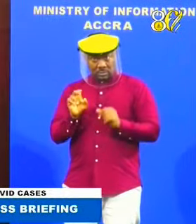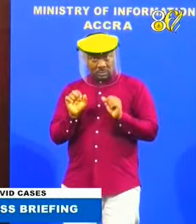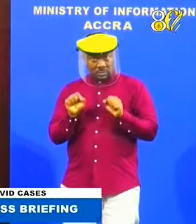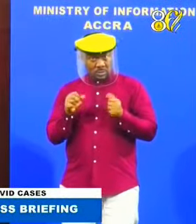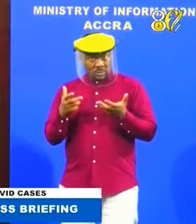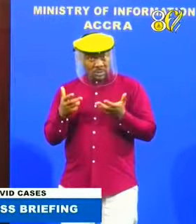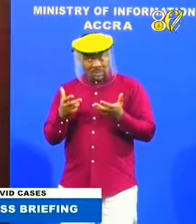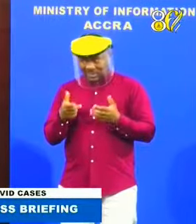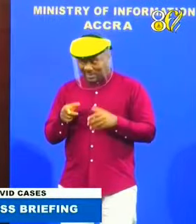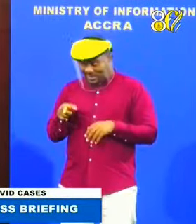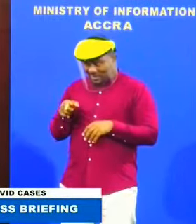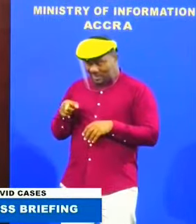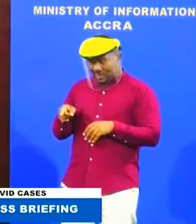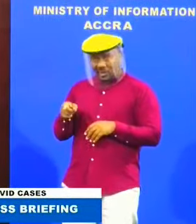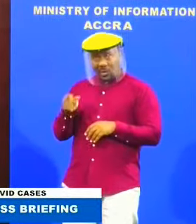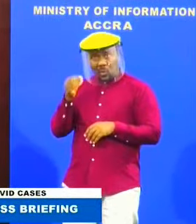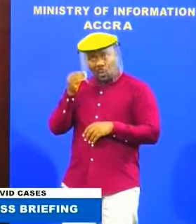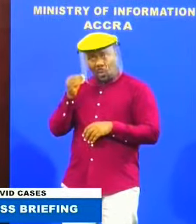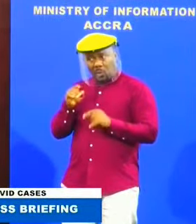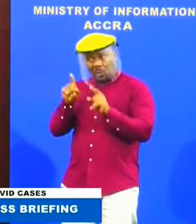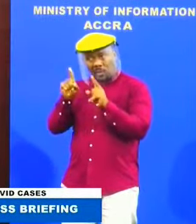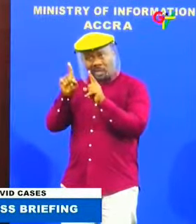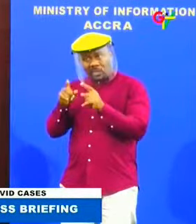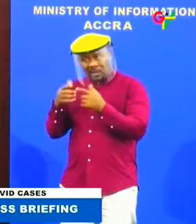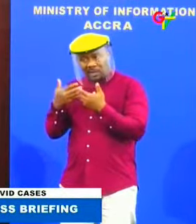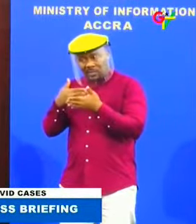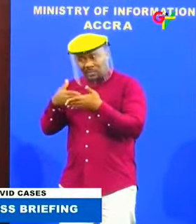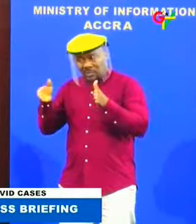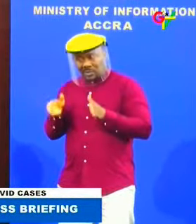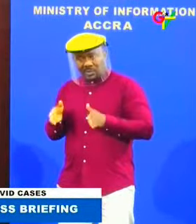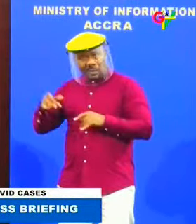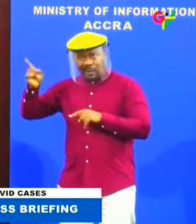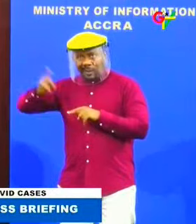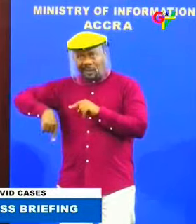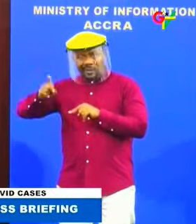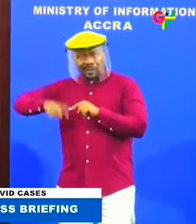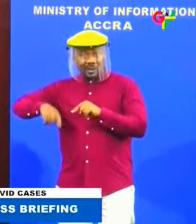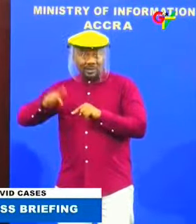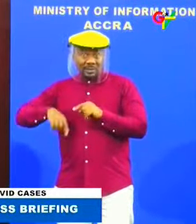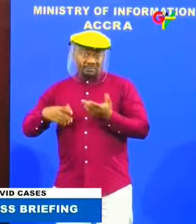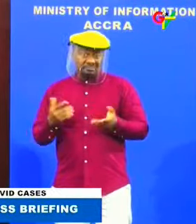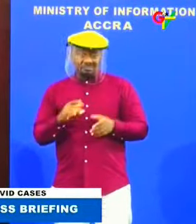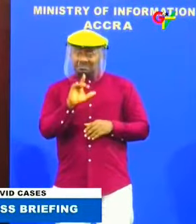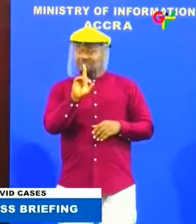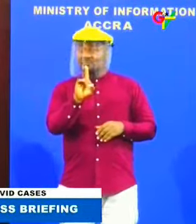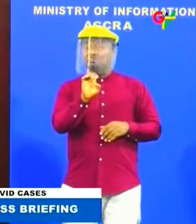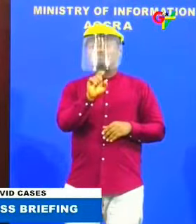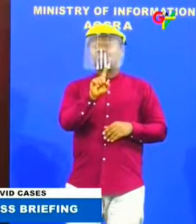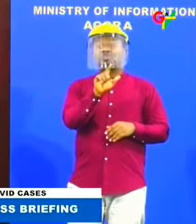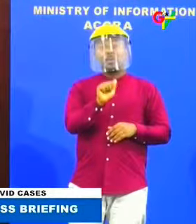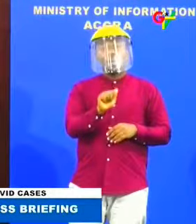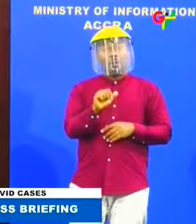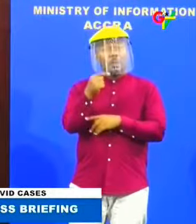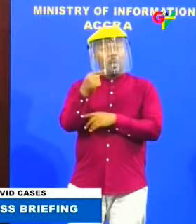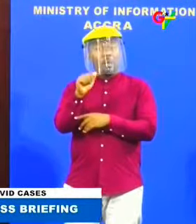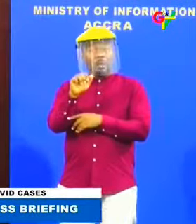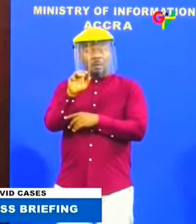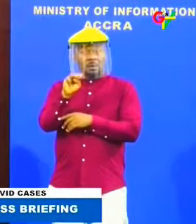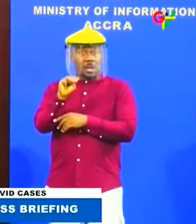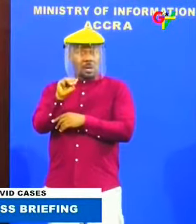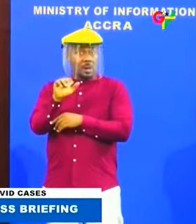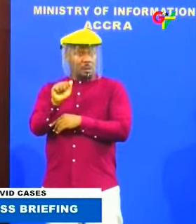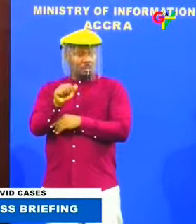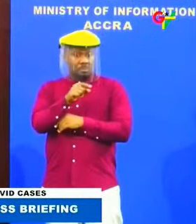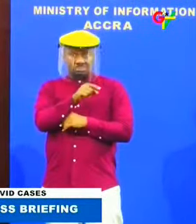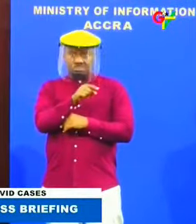using cannot detect strains. So all the other strains that are circulating, Delta, Gamma, and all the others, those test